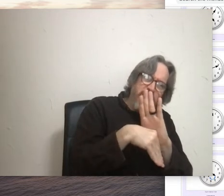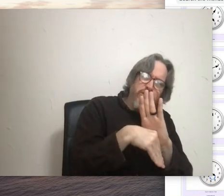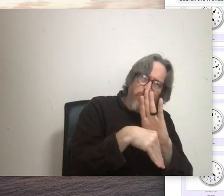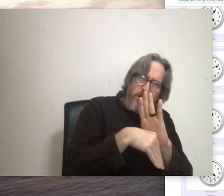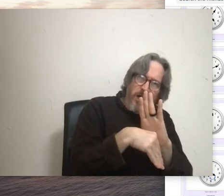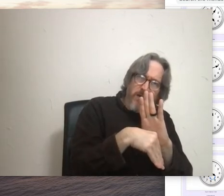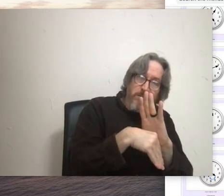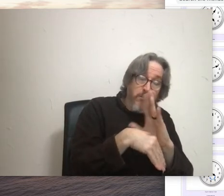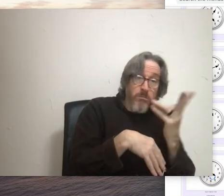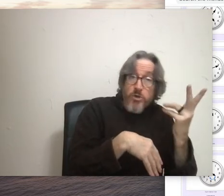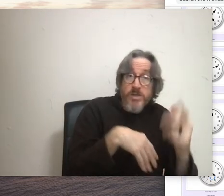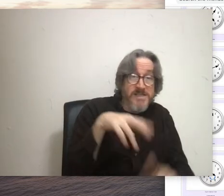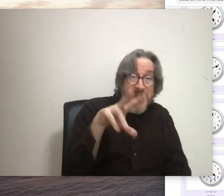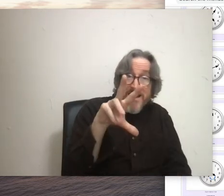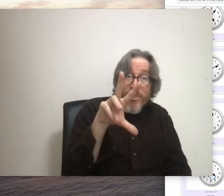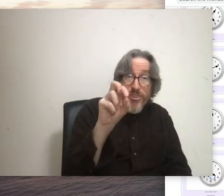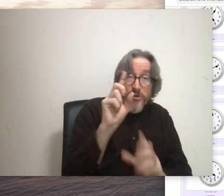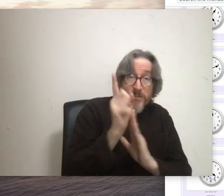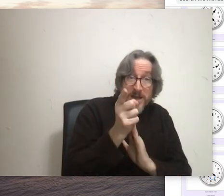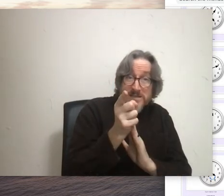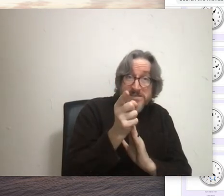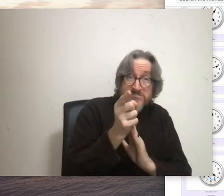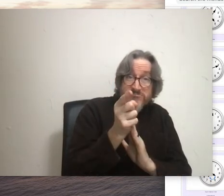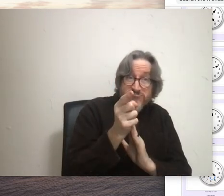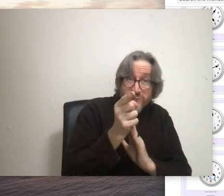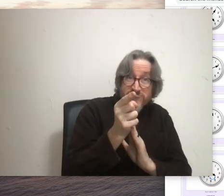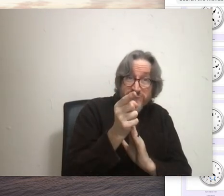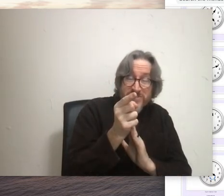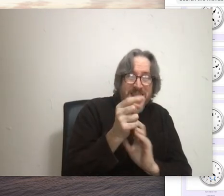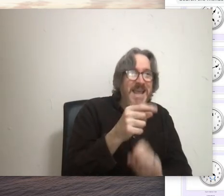It's a little shortcut. You can sign 30 minutes.